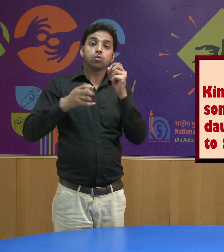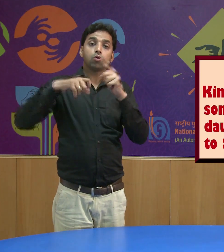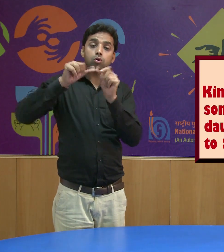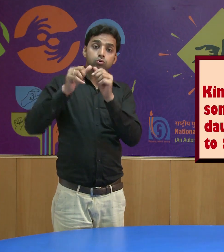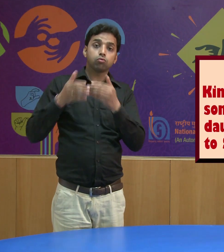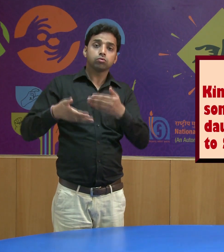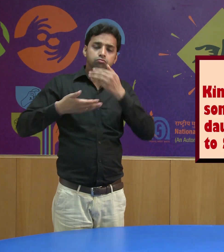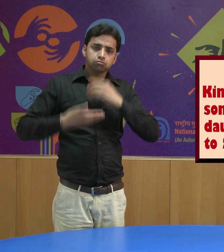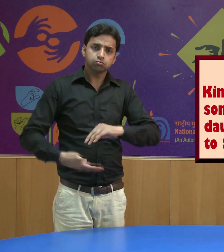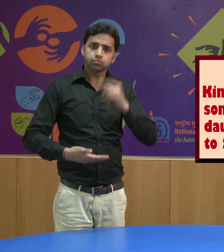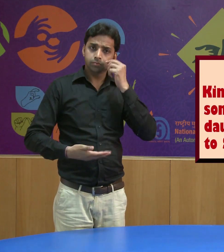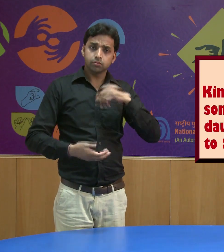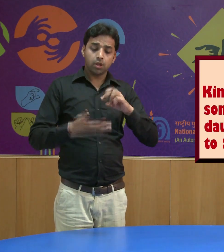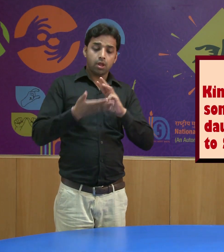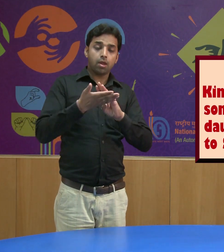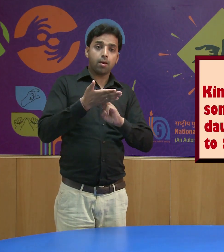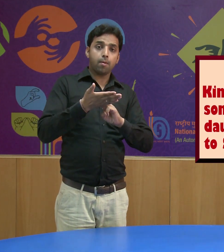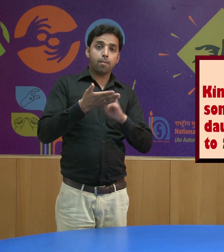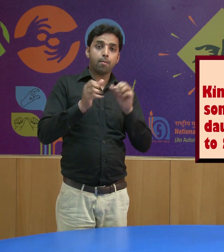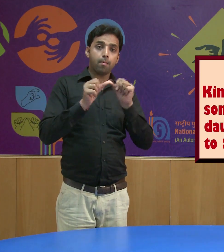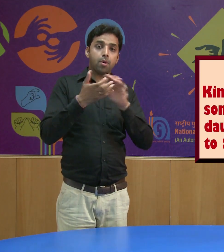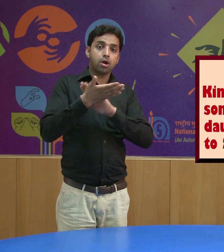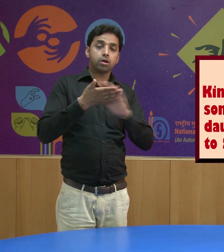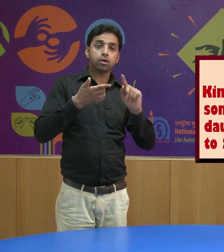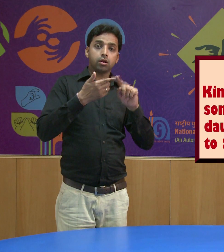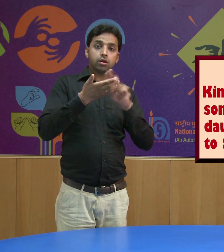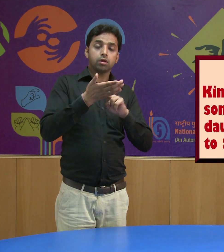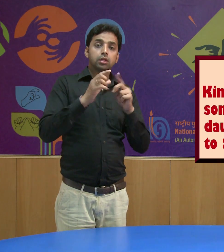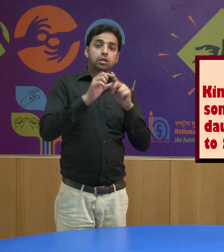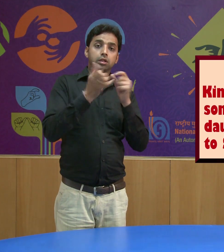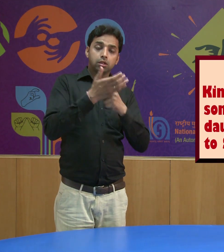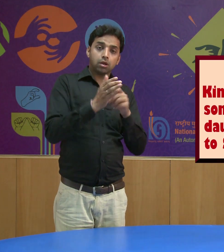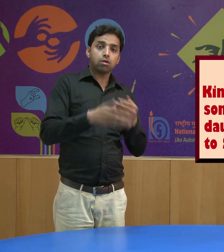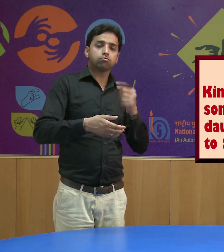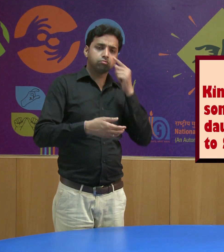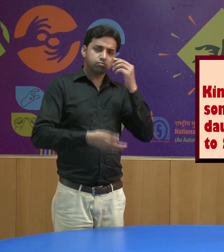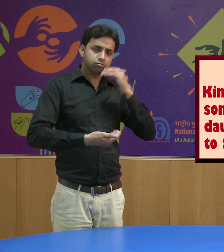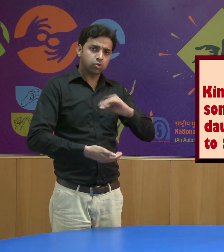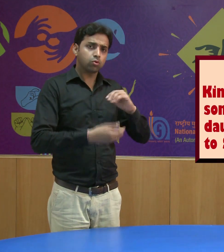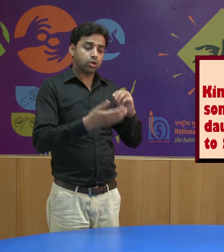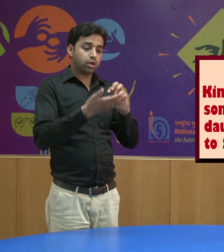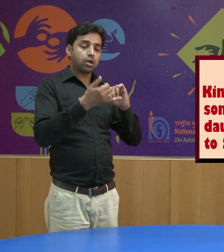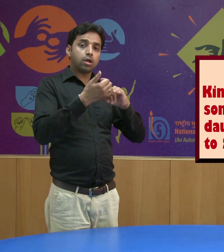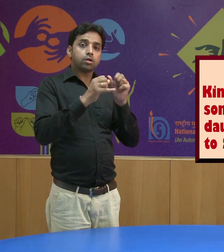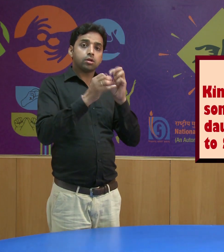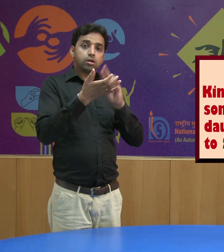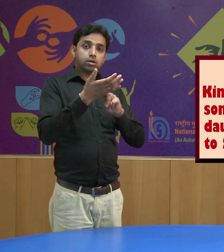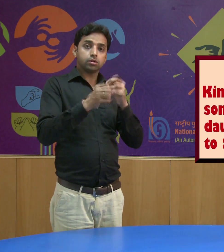Mahendra and daughter Sanghamitra to teach Buddhism there.